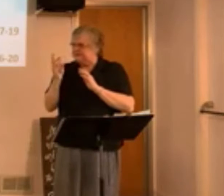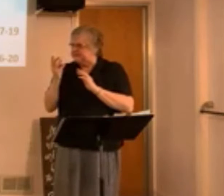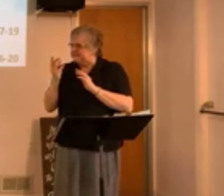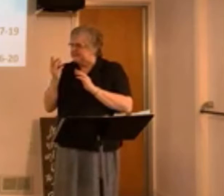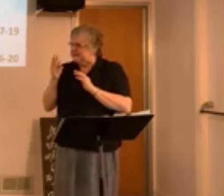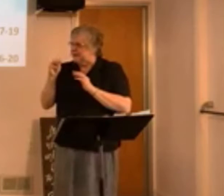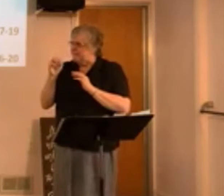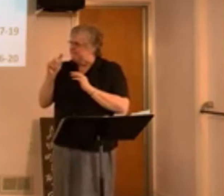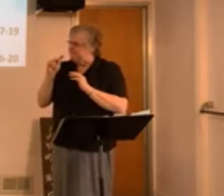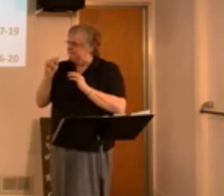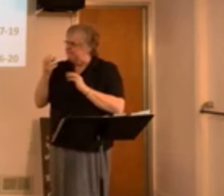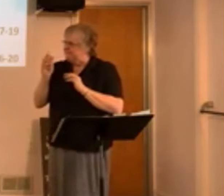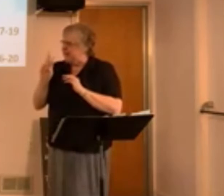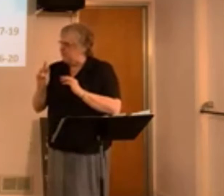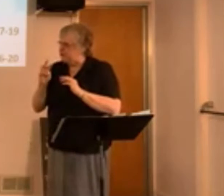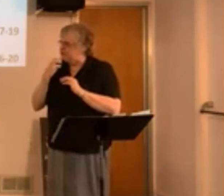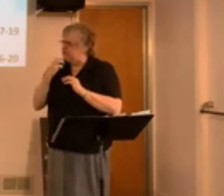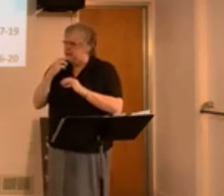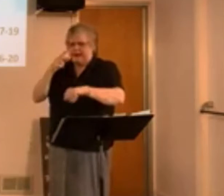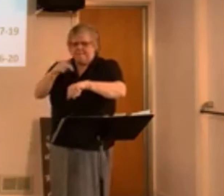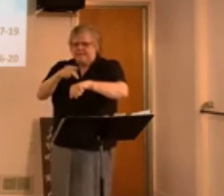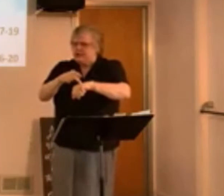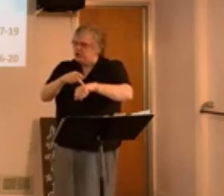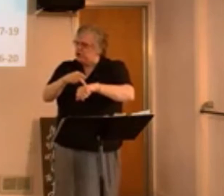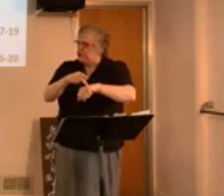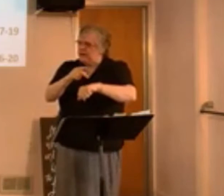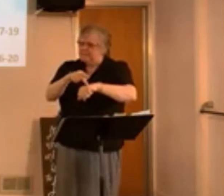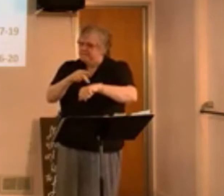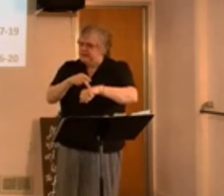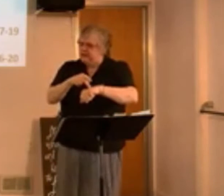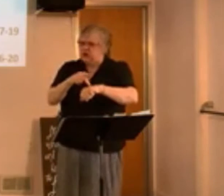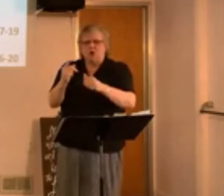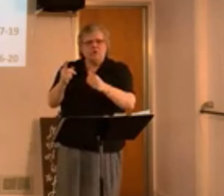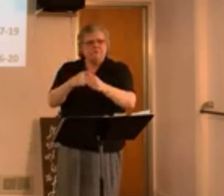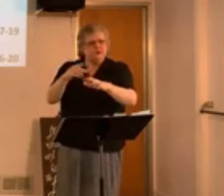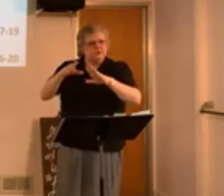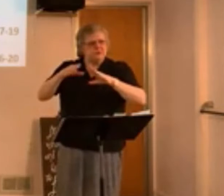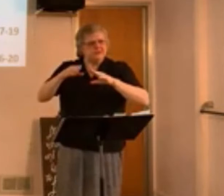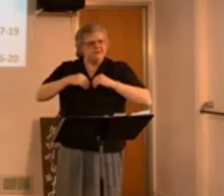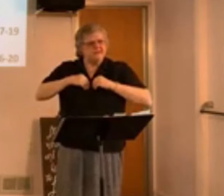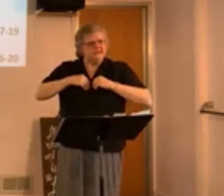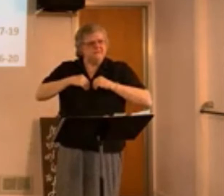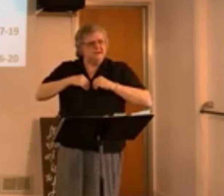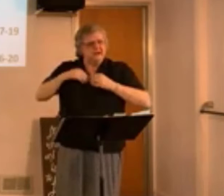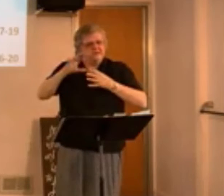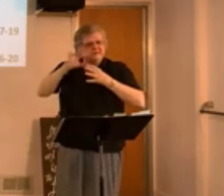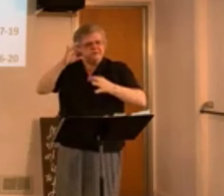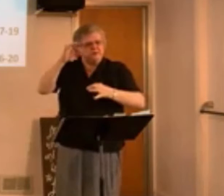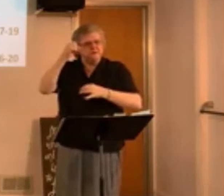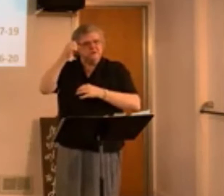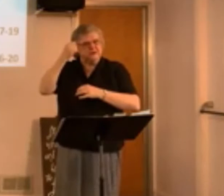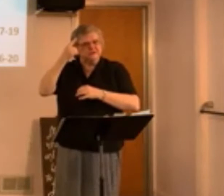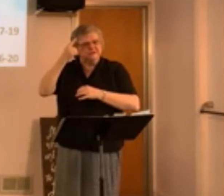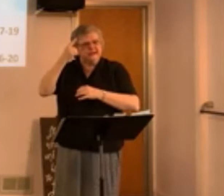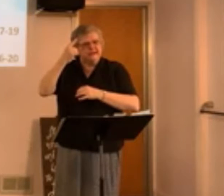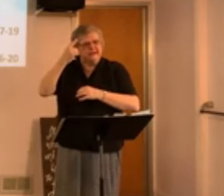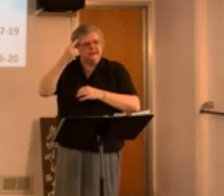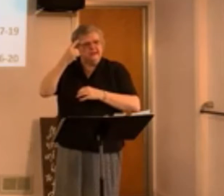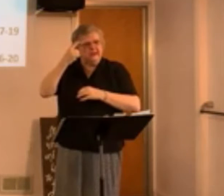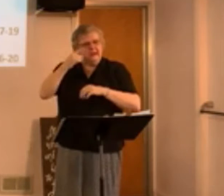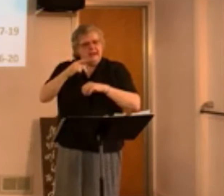16, where Peter was the one who first received that spiritual insight and figured